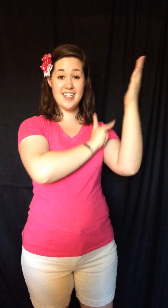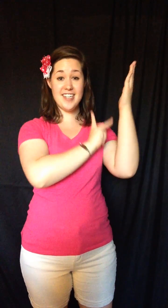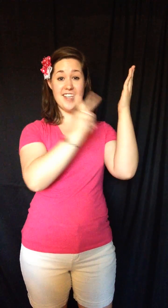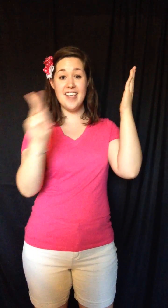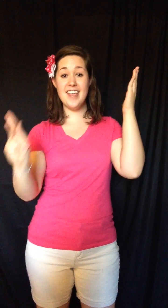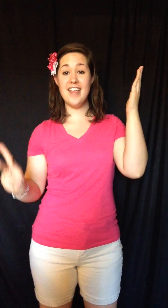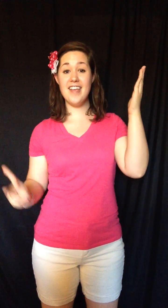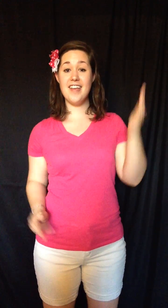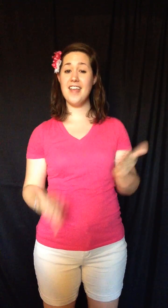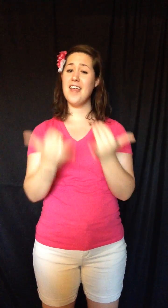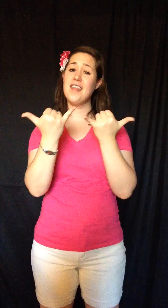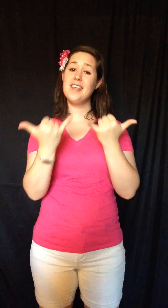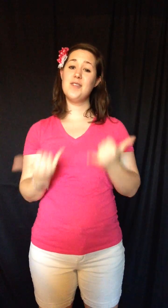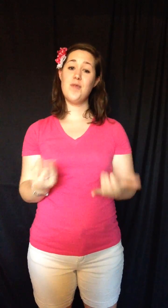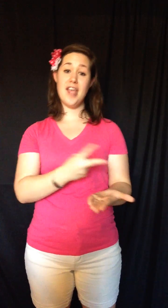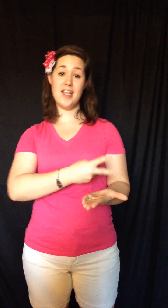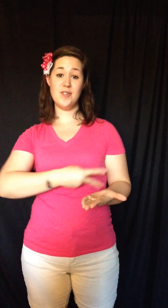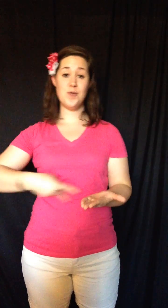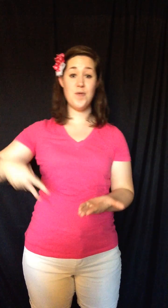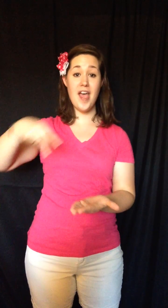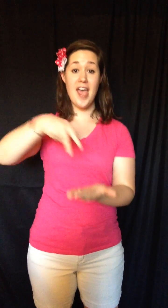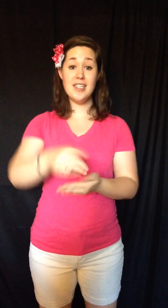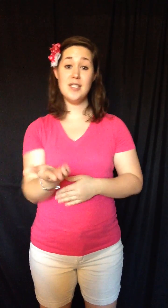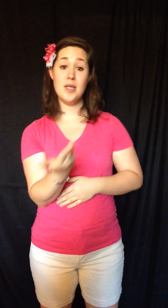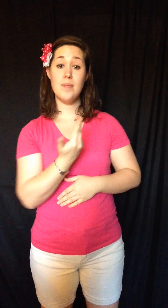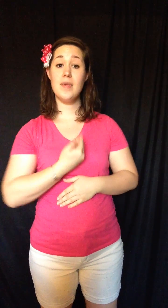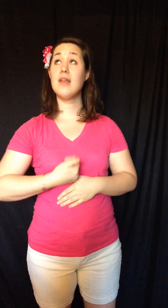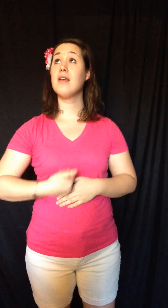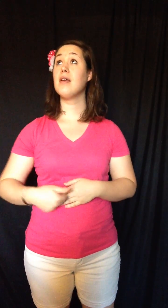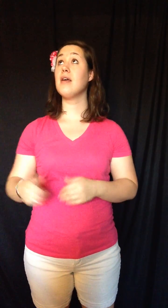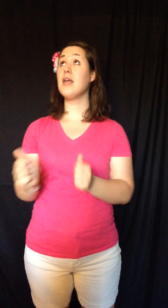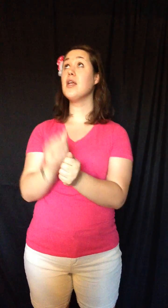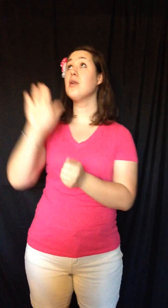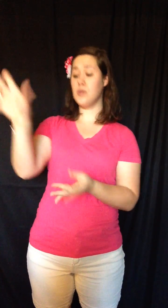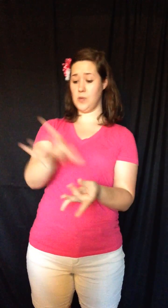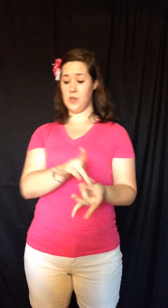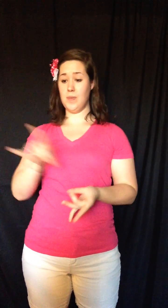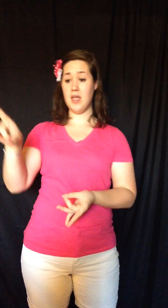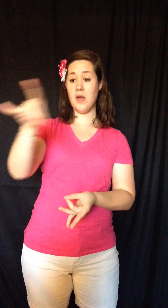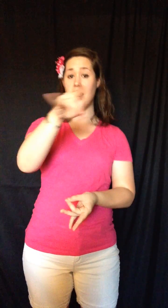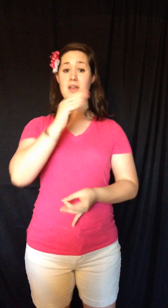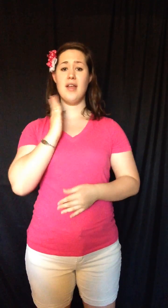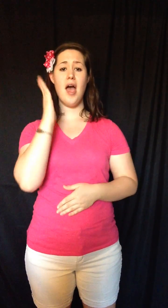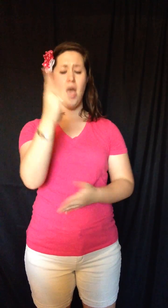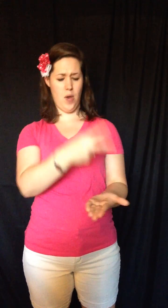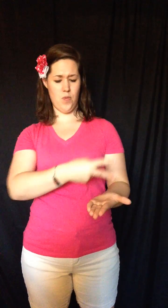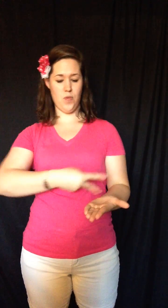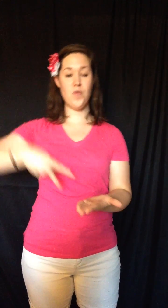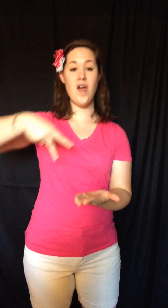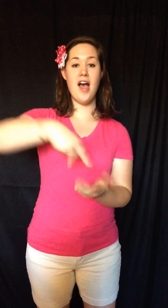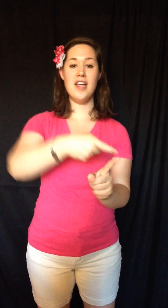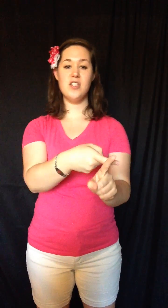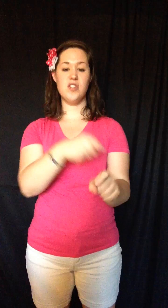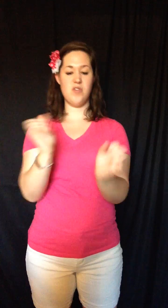King is resurrecting me By Your Spirit I will rise